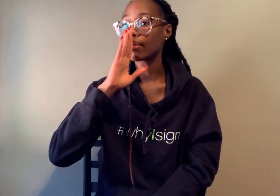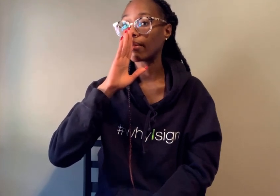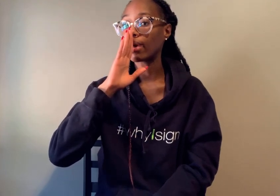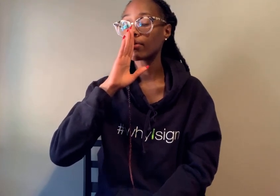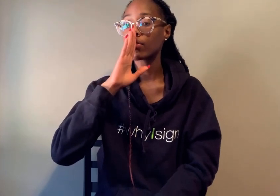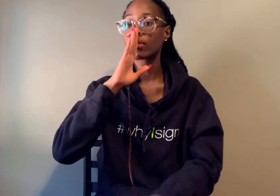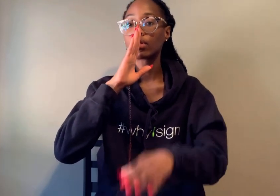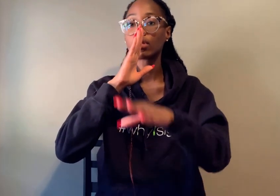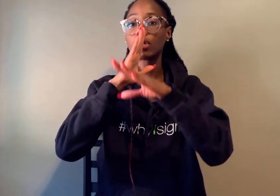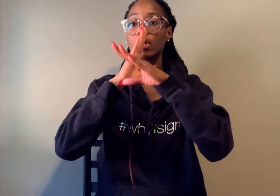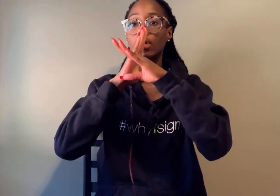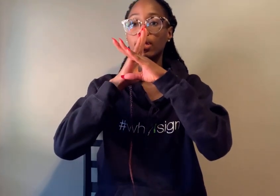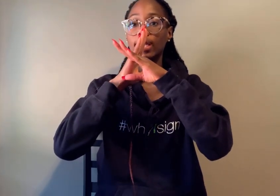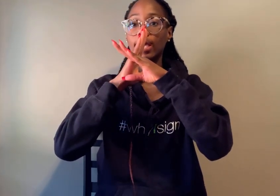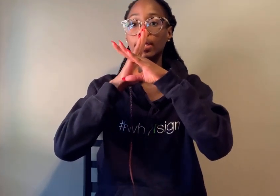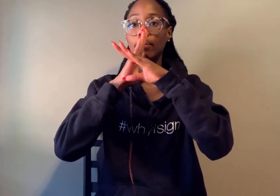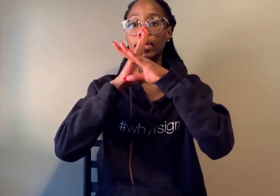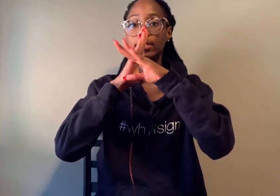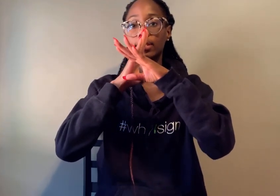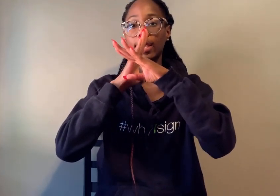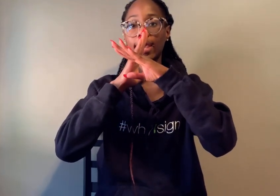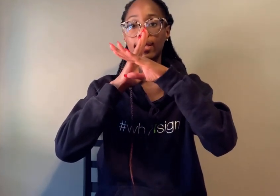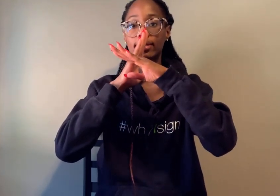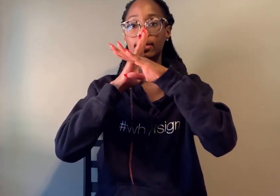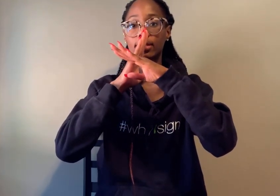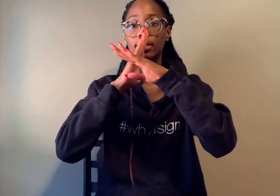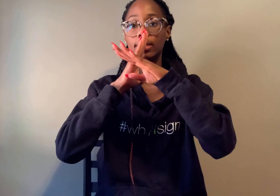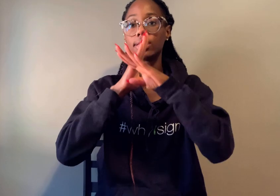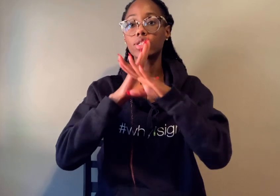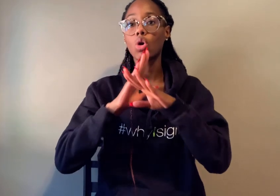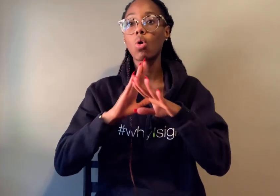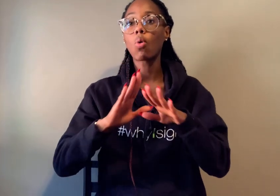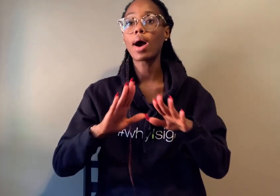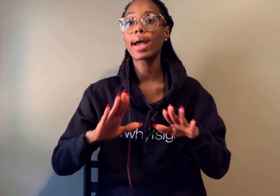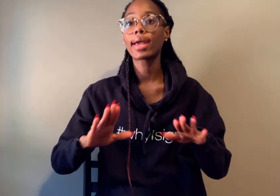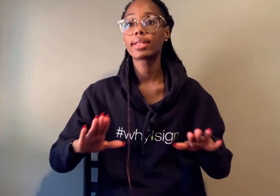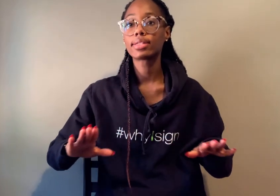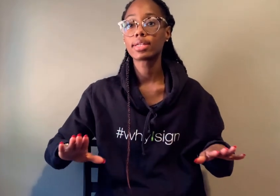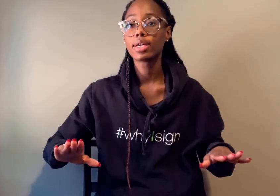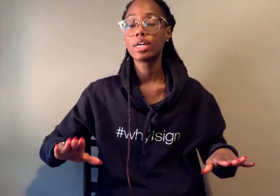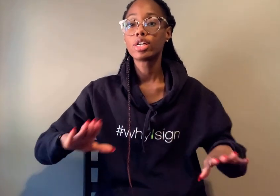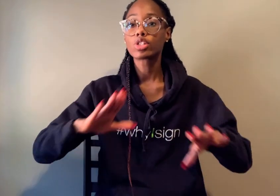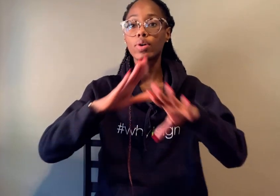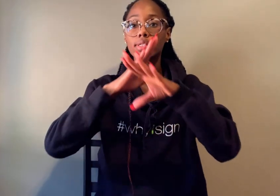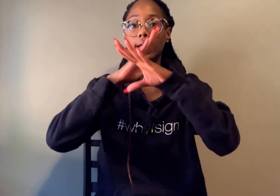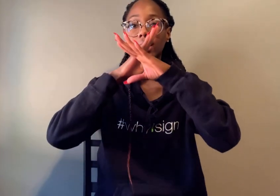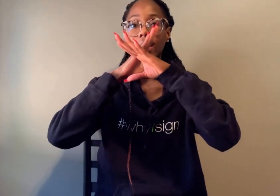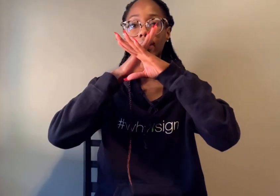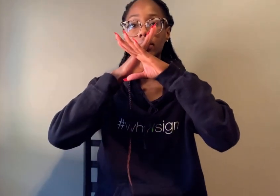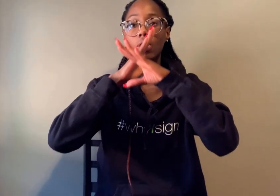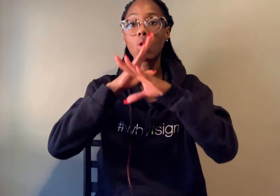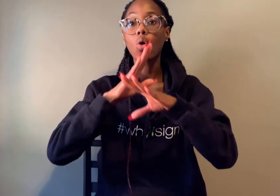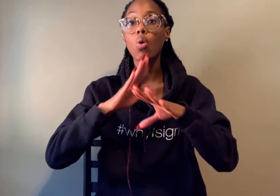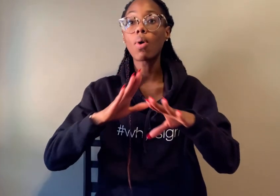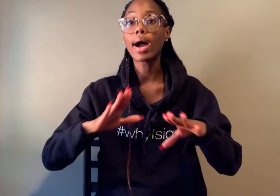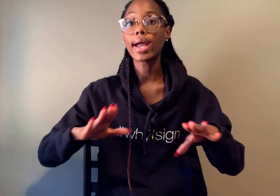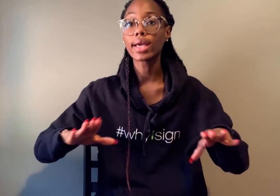mouth. Non-dominant is like X, and it's quiet. So it's like an X, quiet.